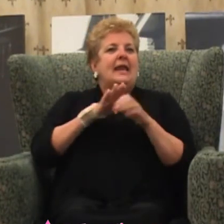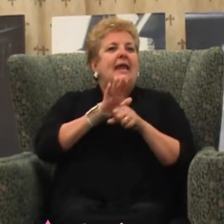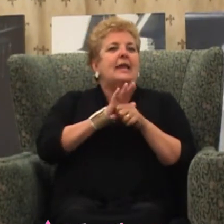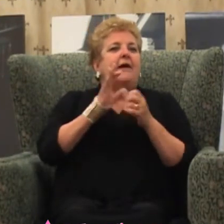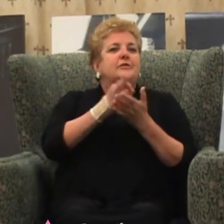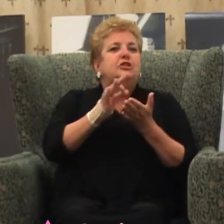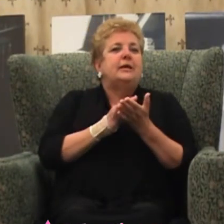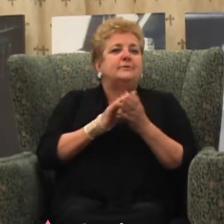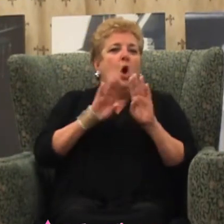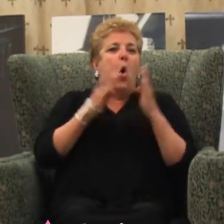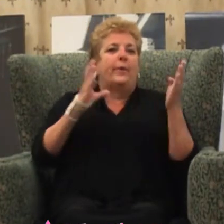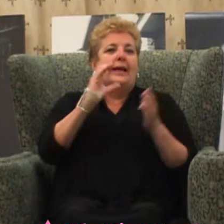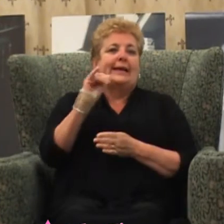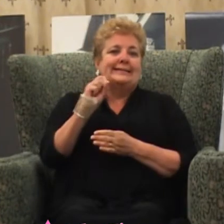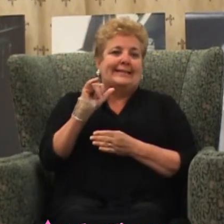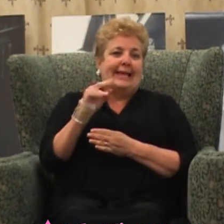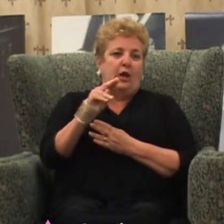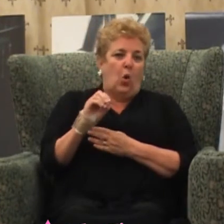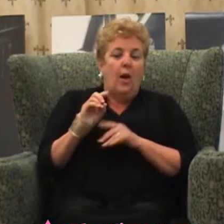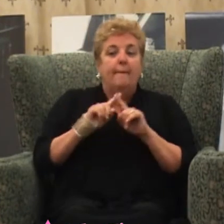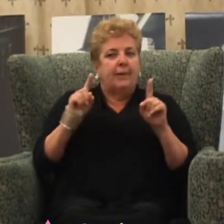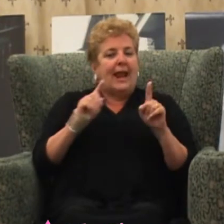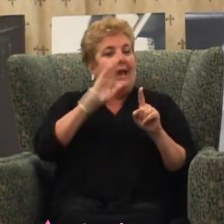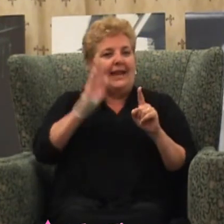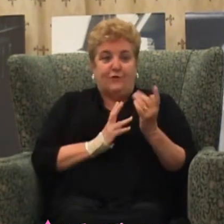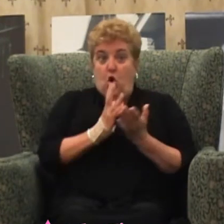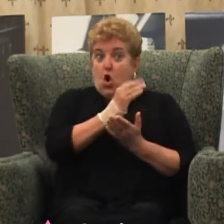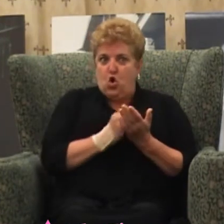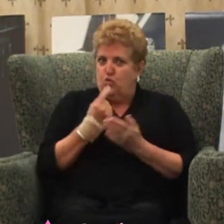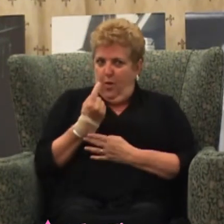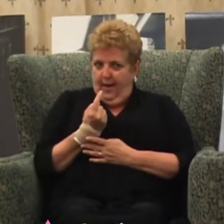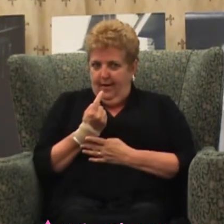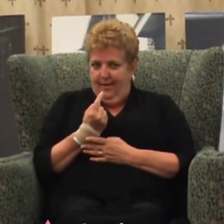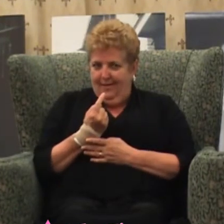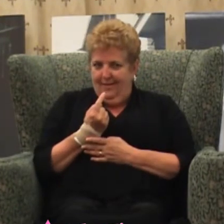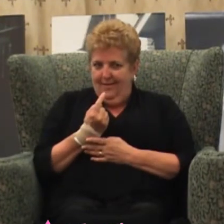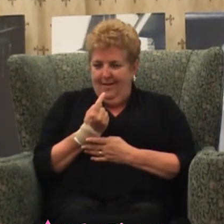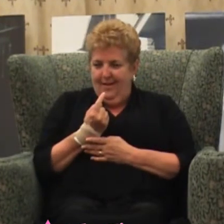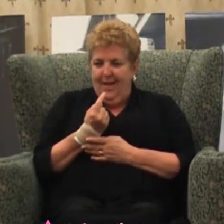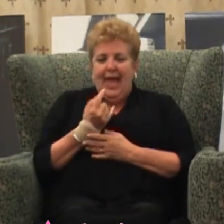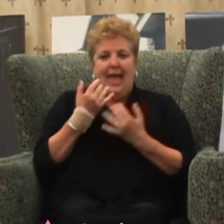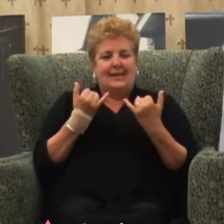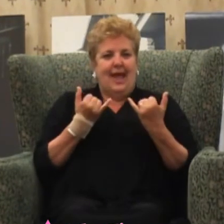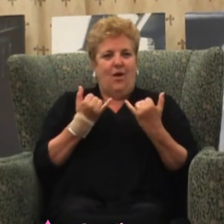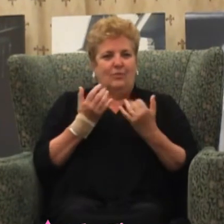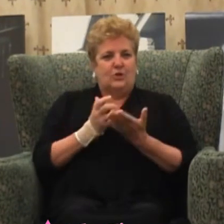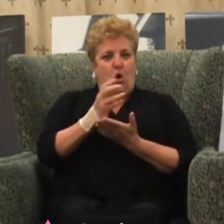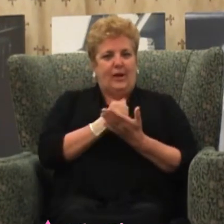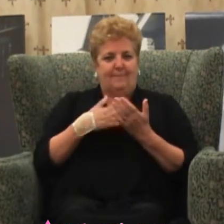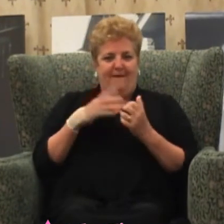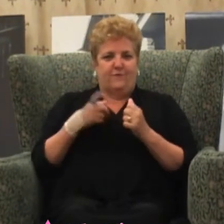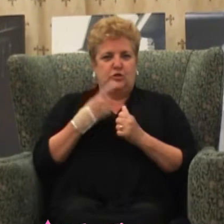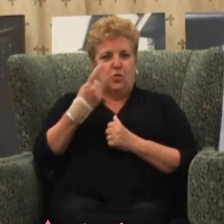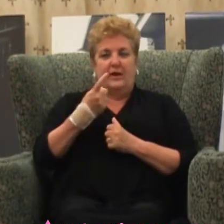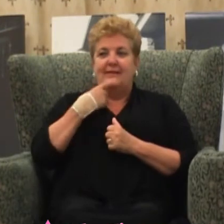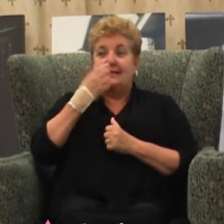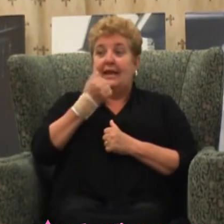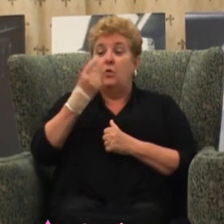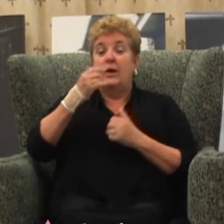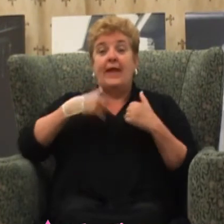then, but I had never earned one. And I went over there, and they said, "Anybody for 30 days?" And I got up and